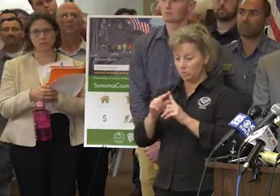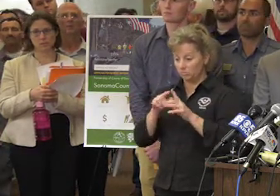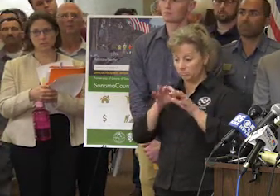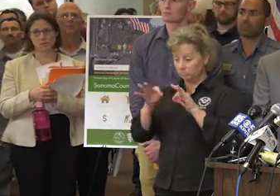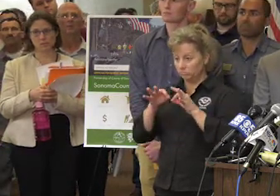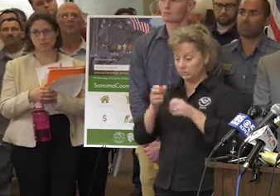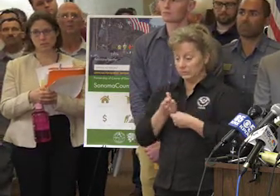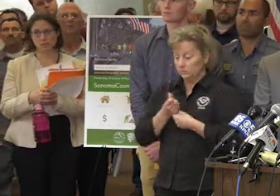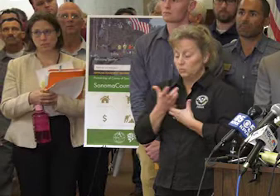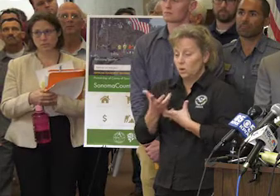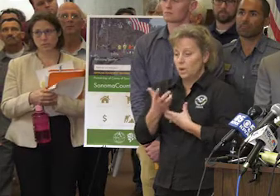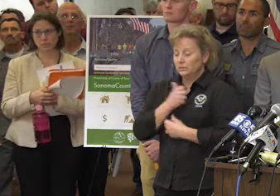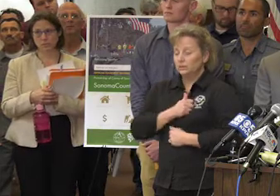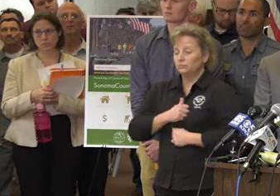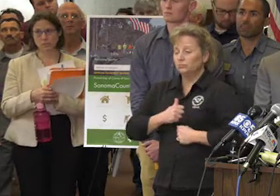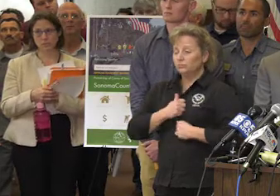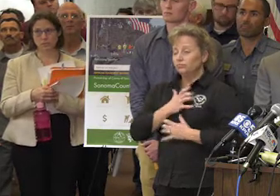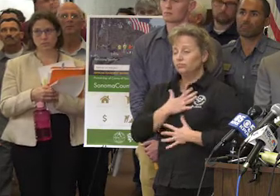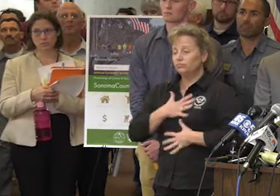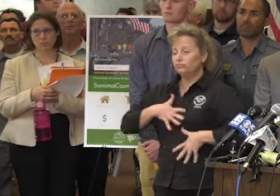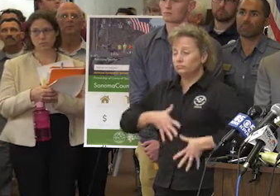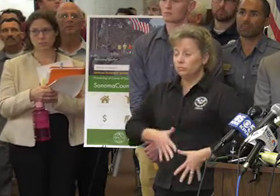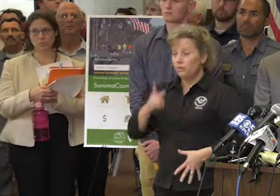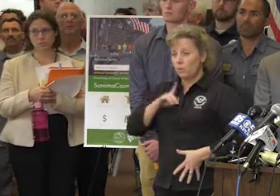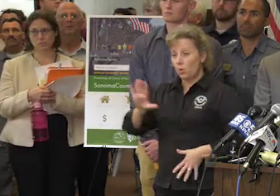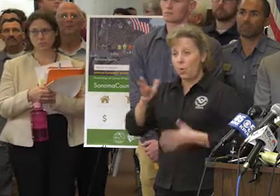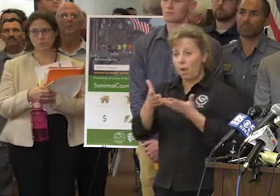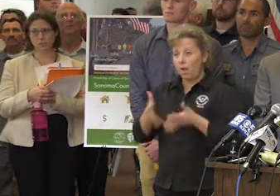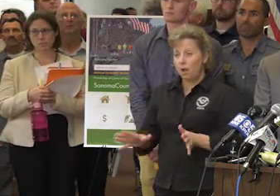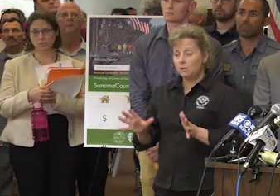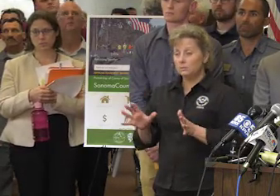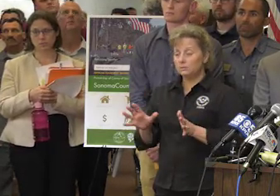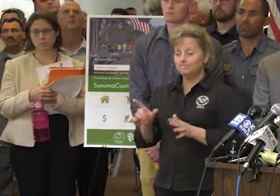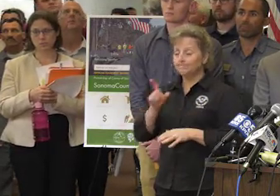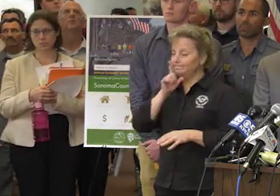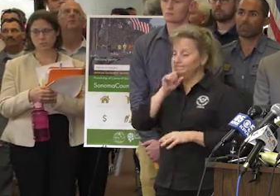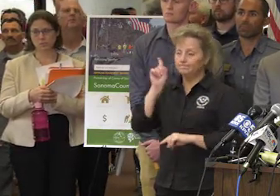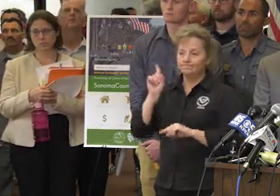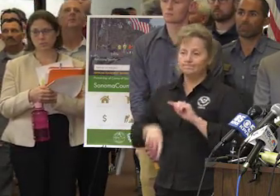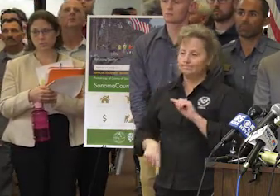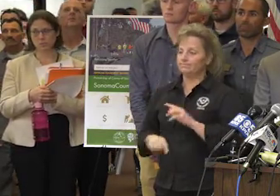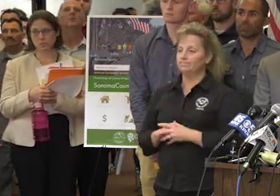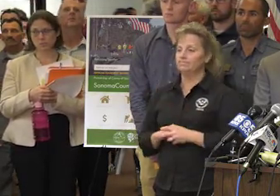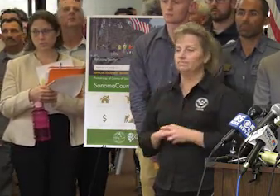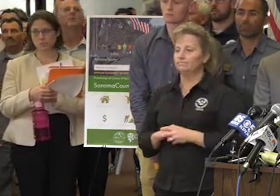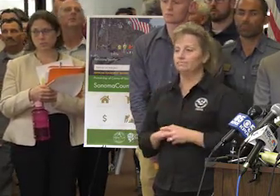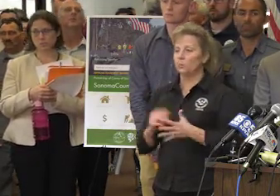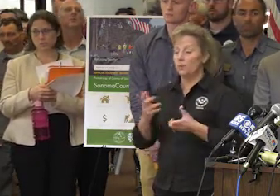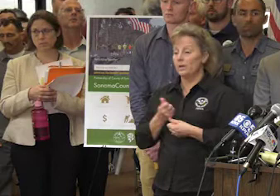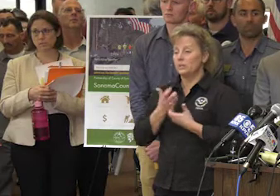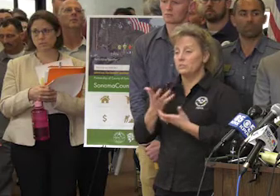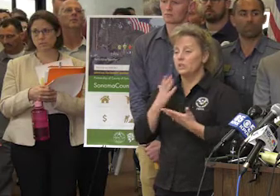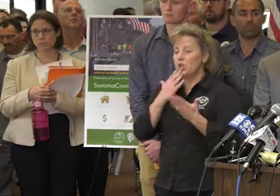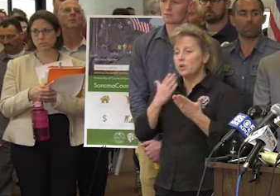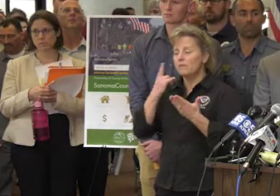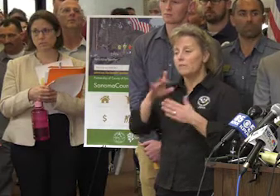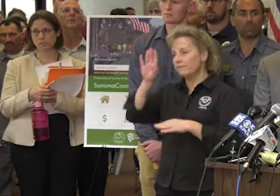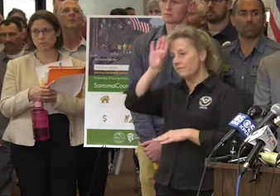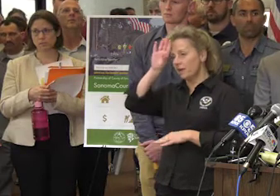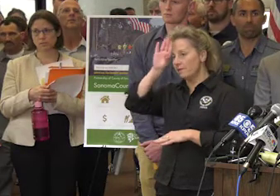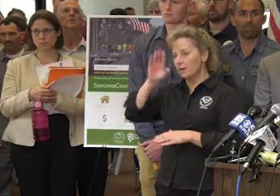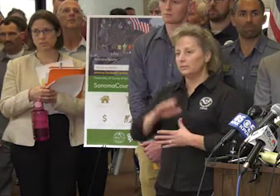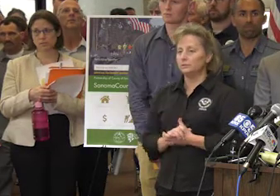express how sorry we are for your losses. We also want to express our gratitude to the